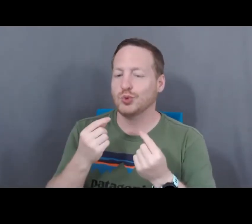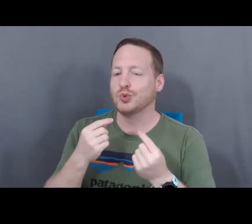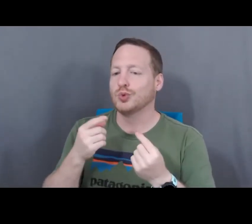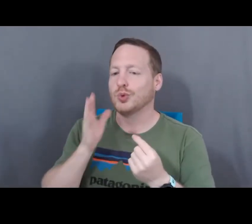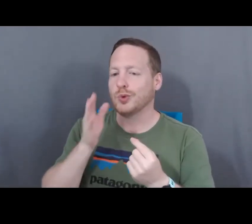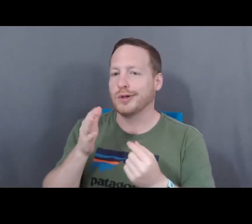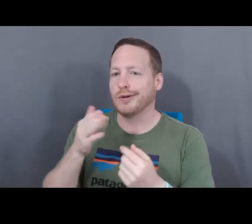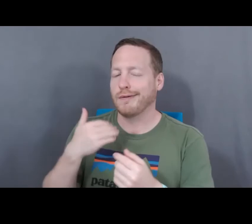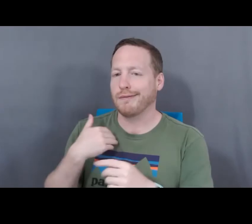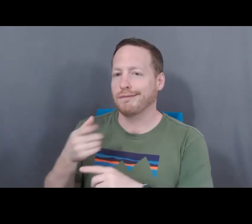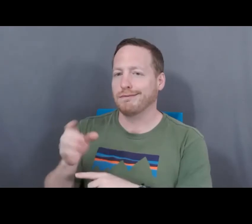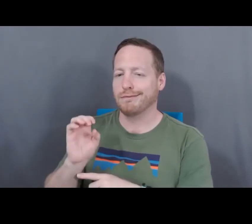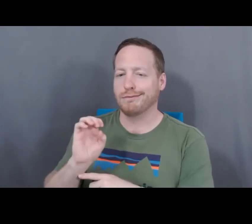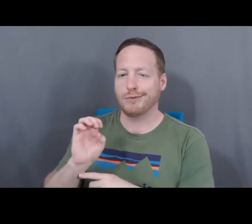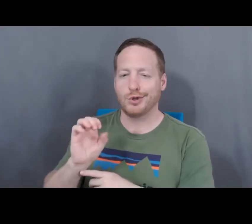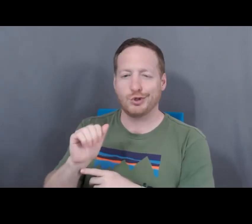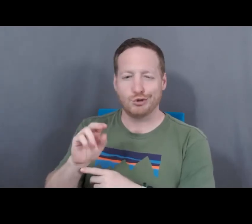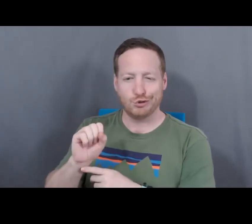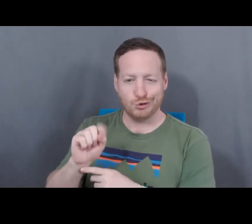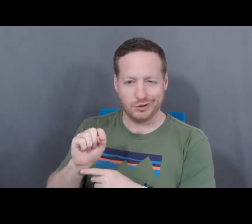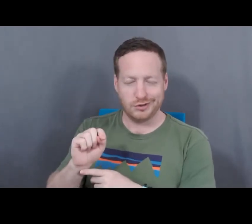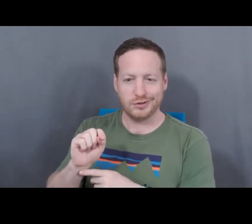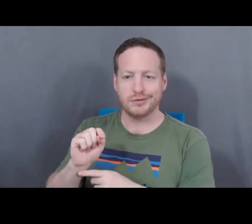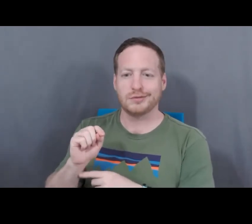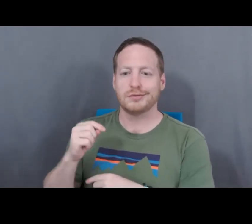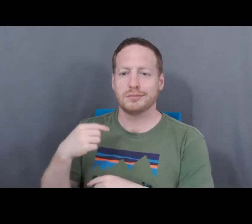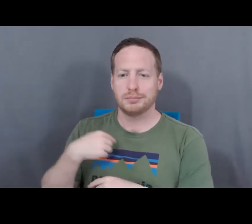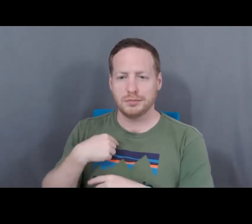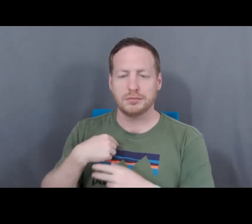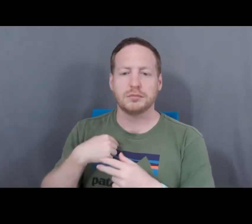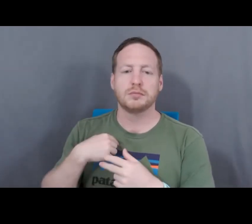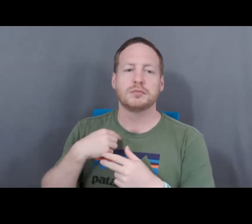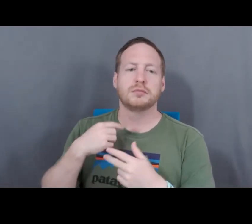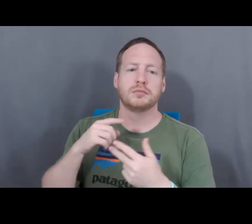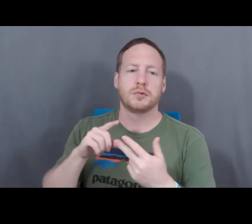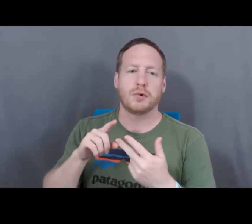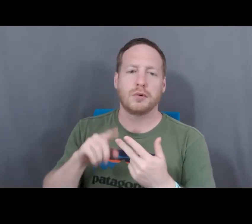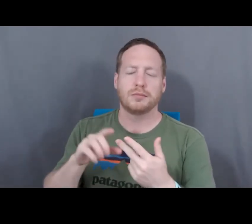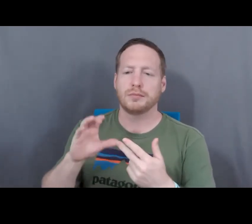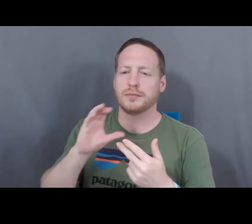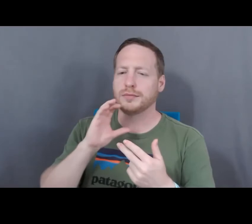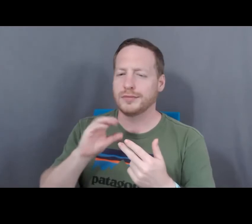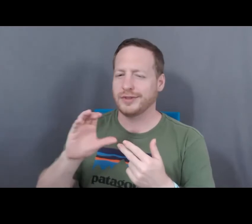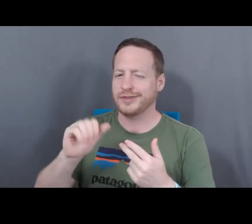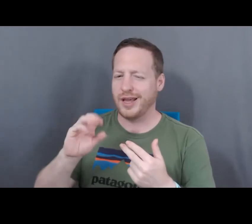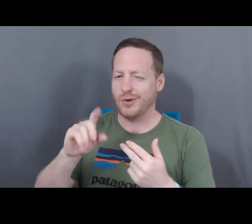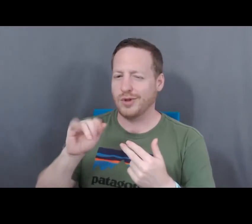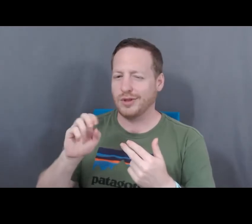next step is that we will have Ernest, myself, and